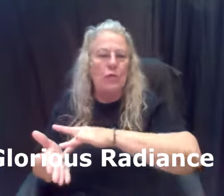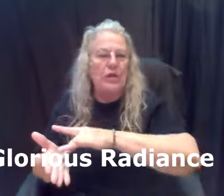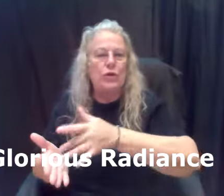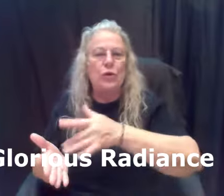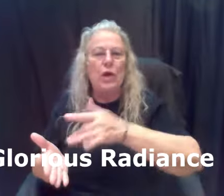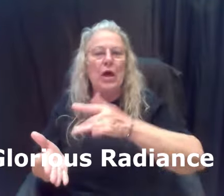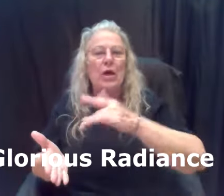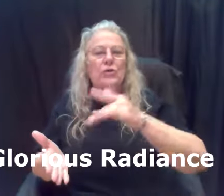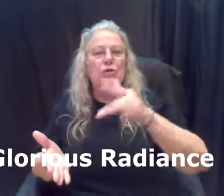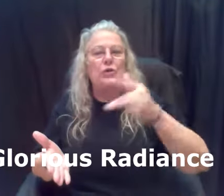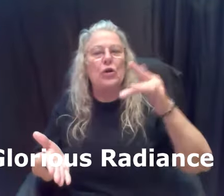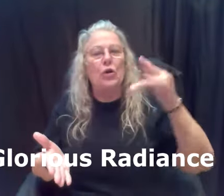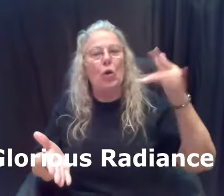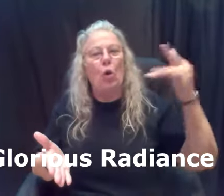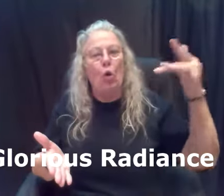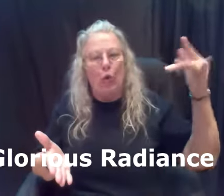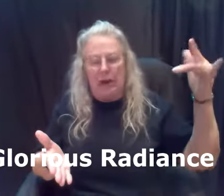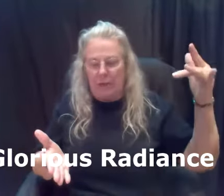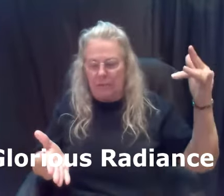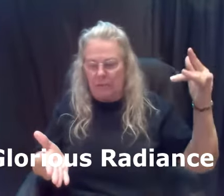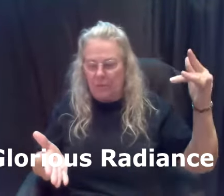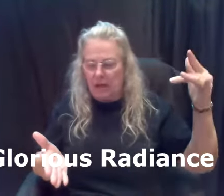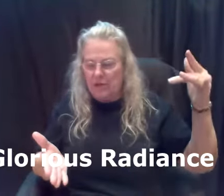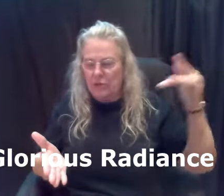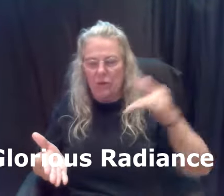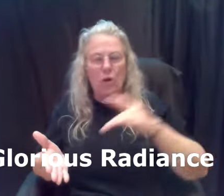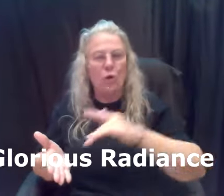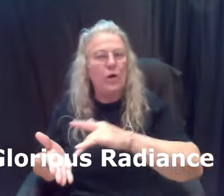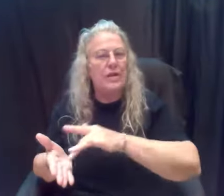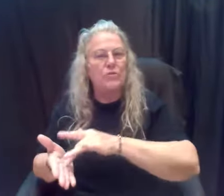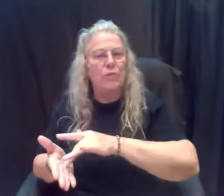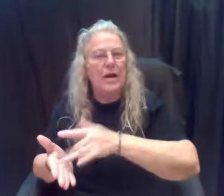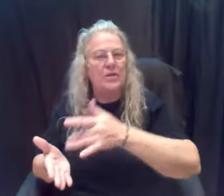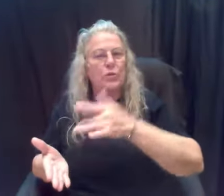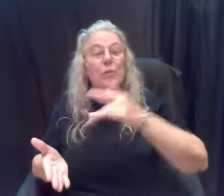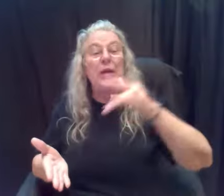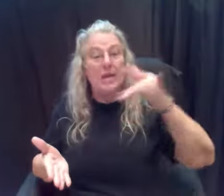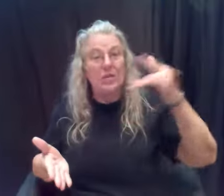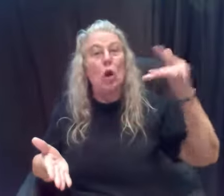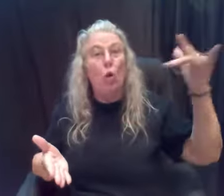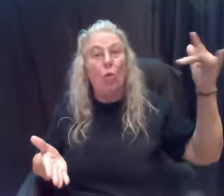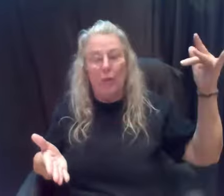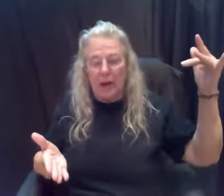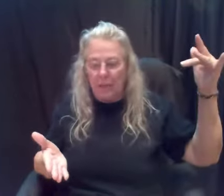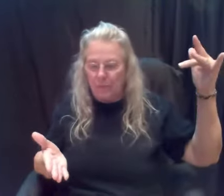do glory. So the glorious radiance would be his glory.